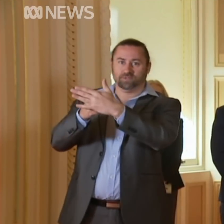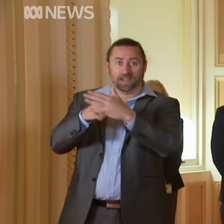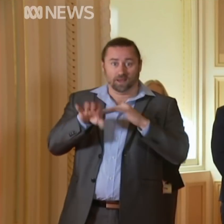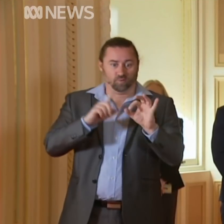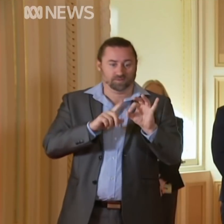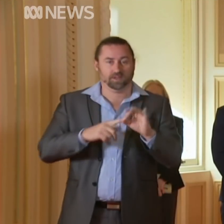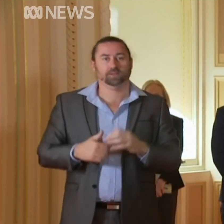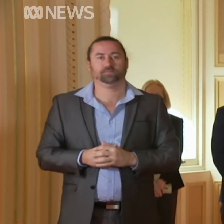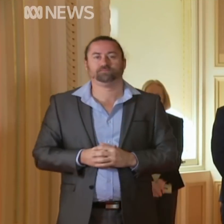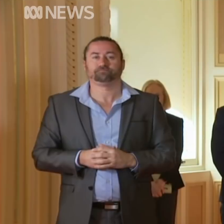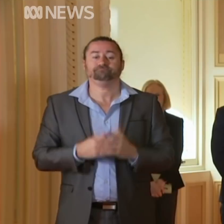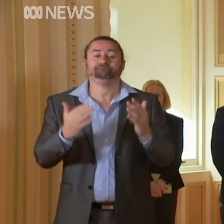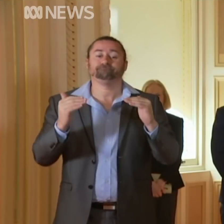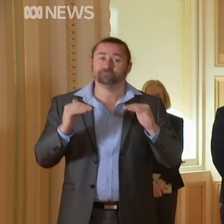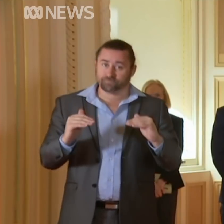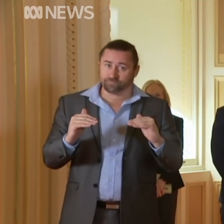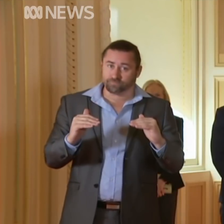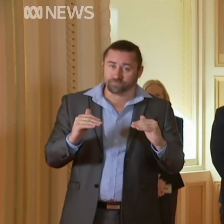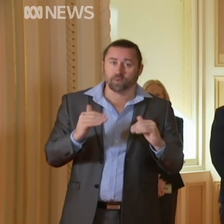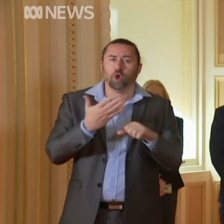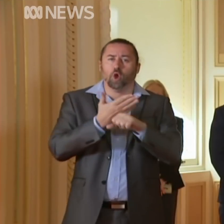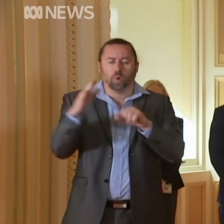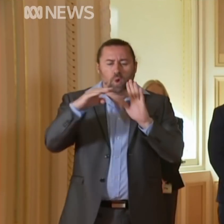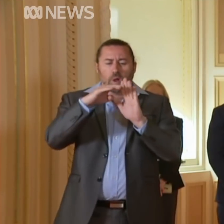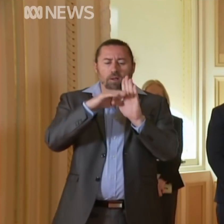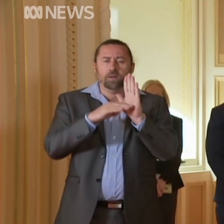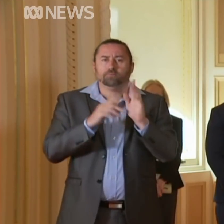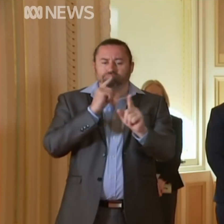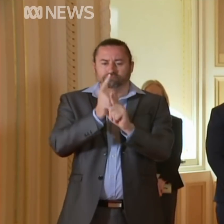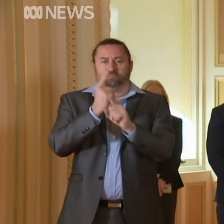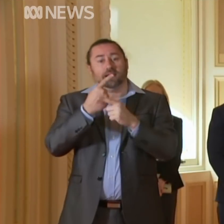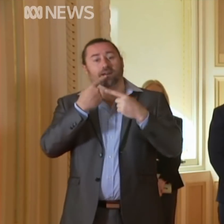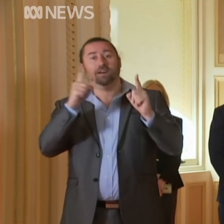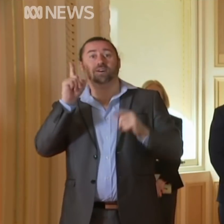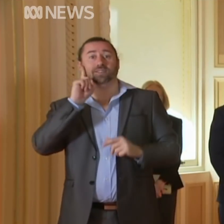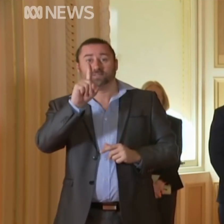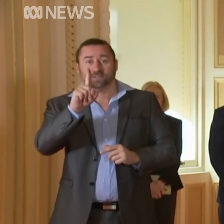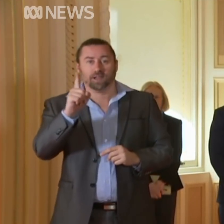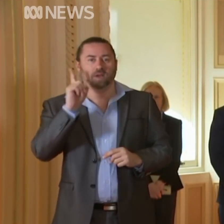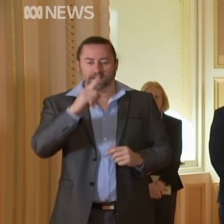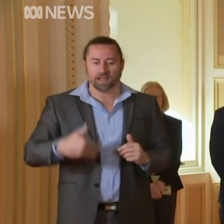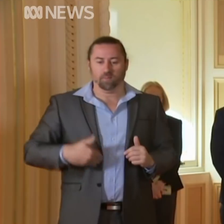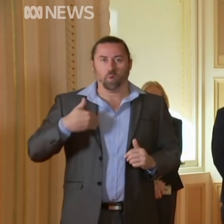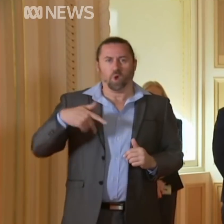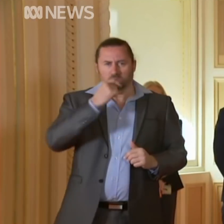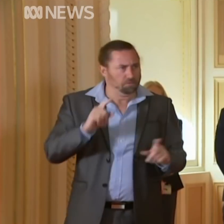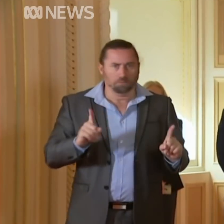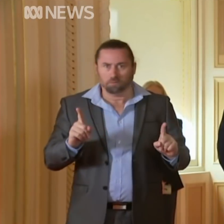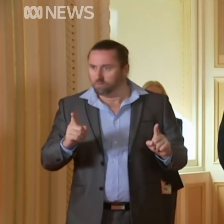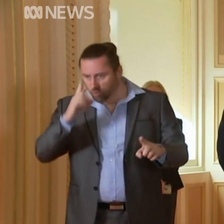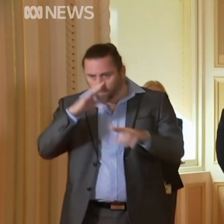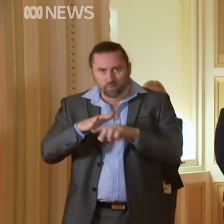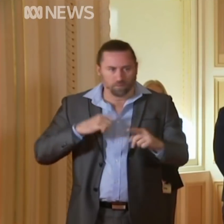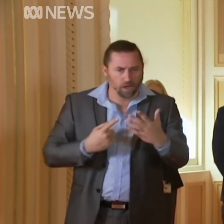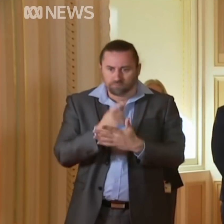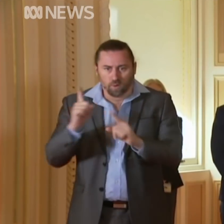Can I now move on to what's happening in terms of the new restrictions that came on yesterday? Obviously, yesterday morning people were a little confused what was happening.